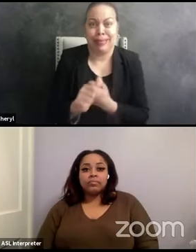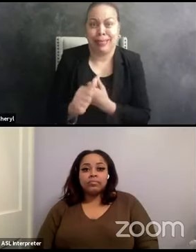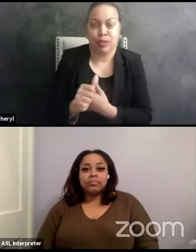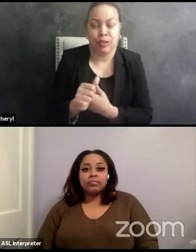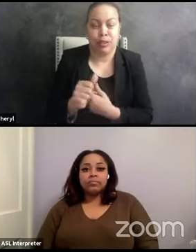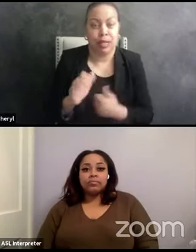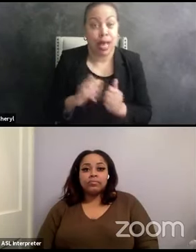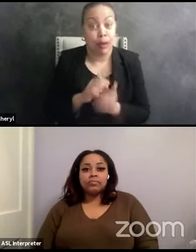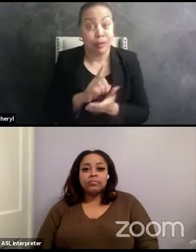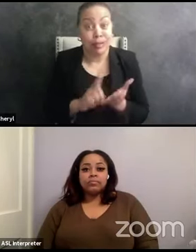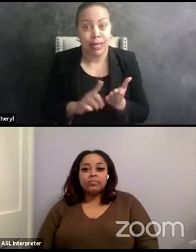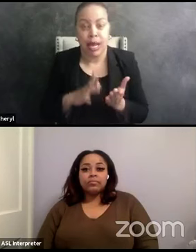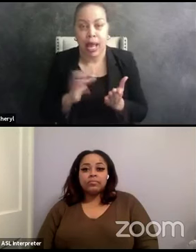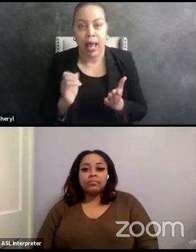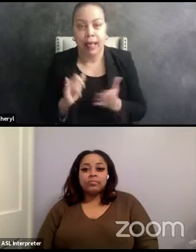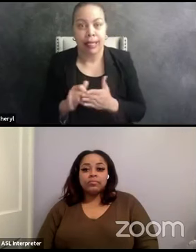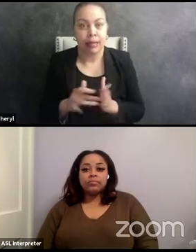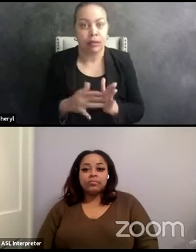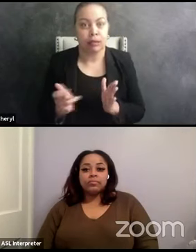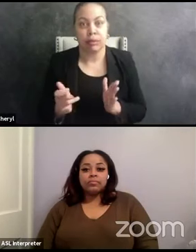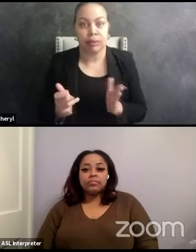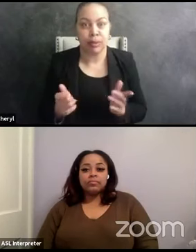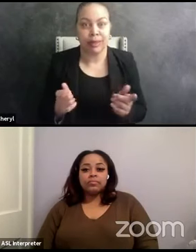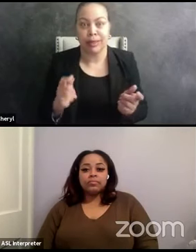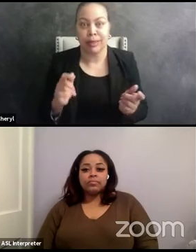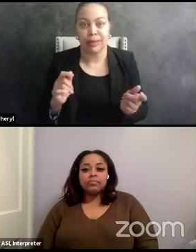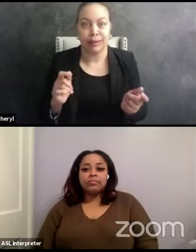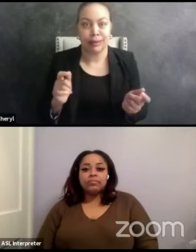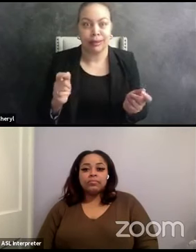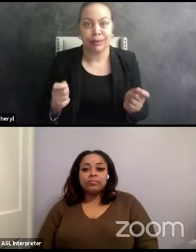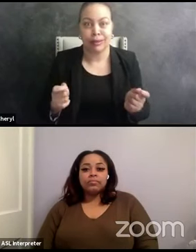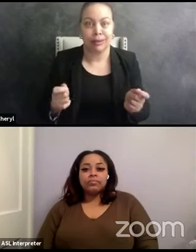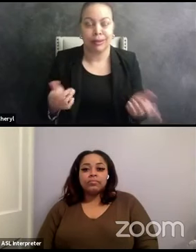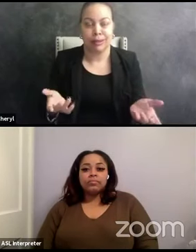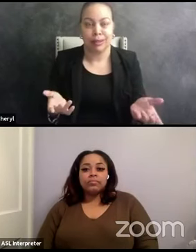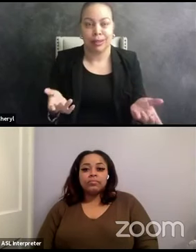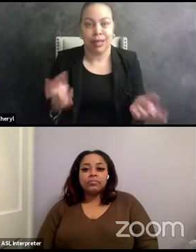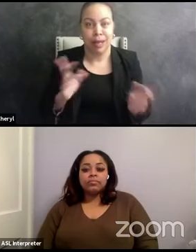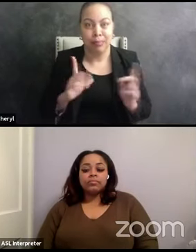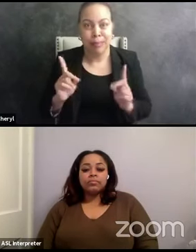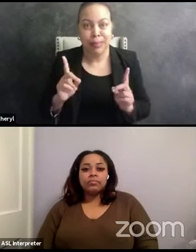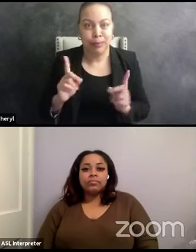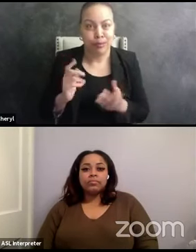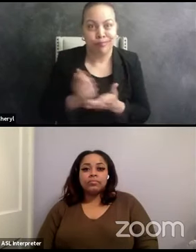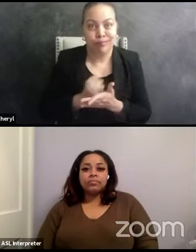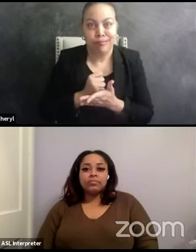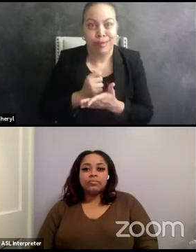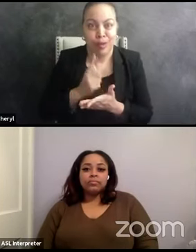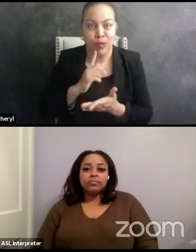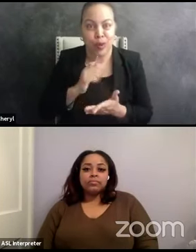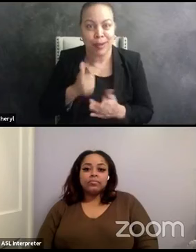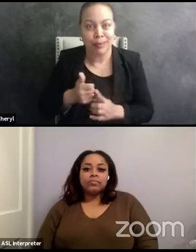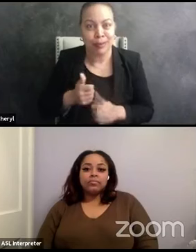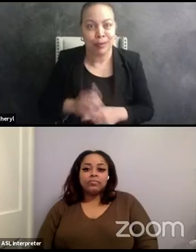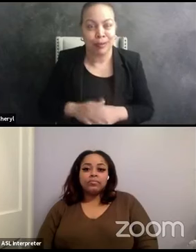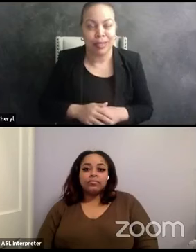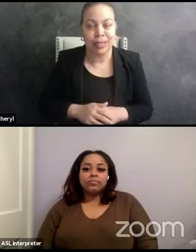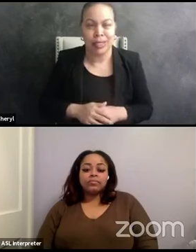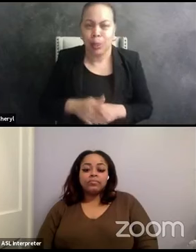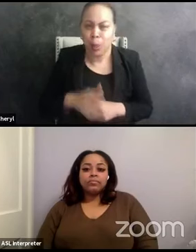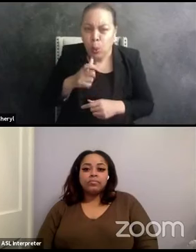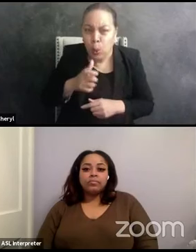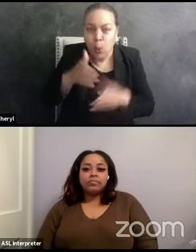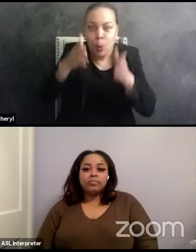how manipulated it is regularly. And so you have, I think, who someone is as far